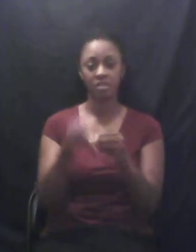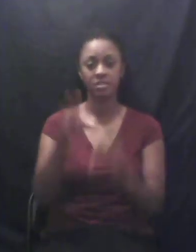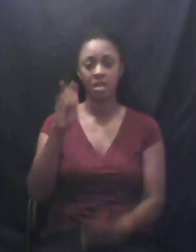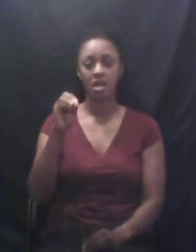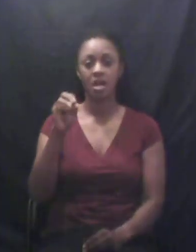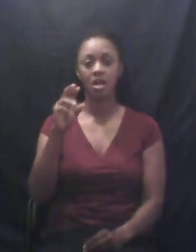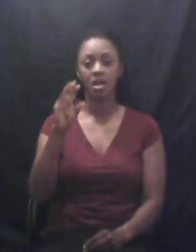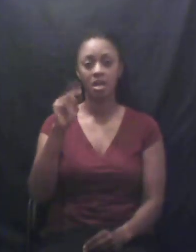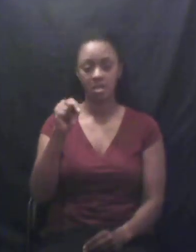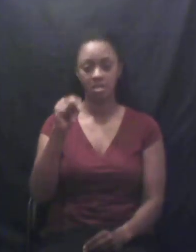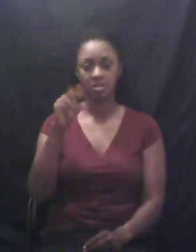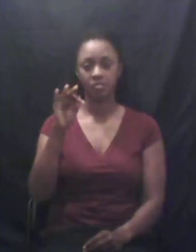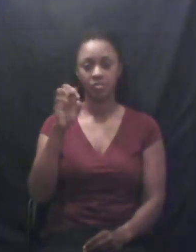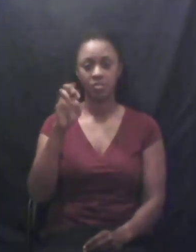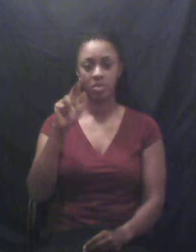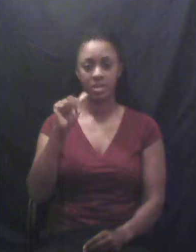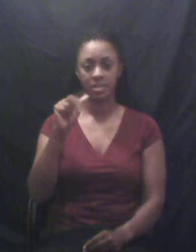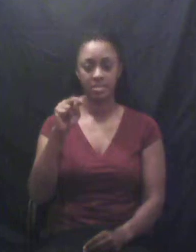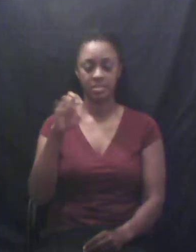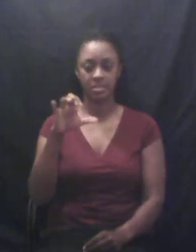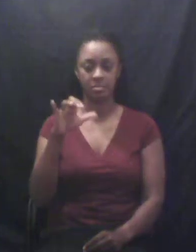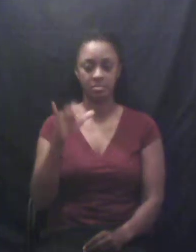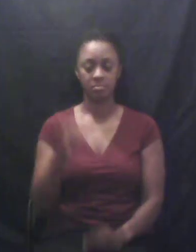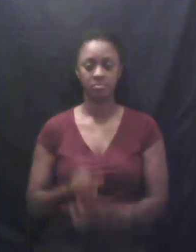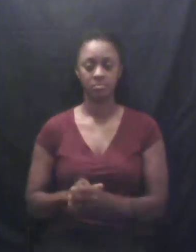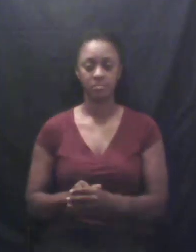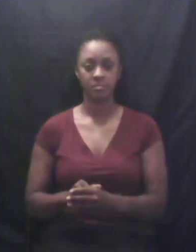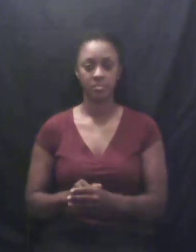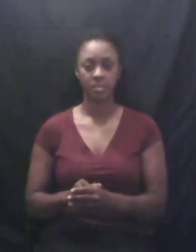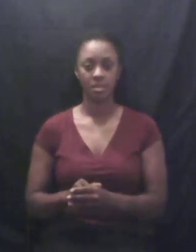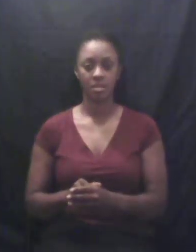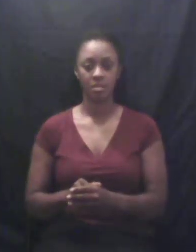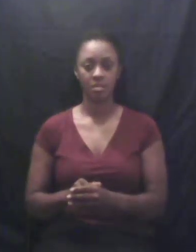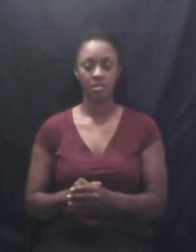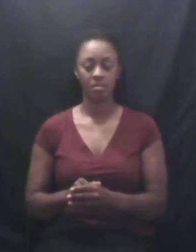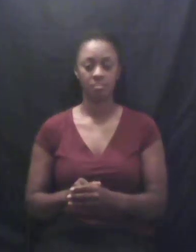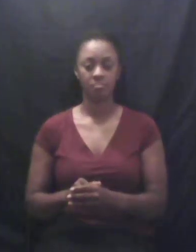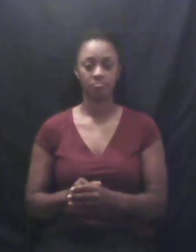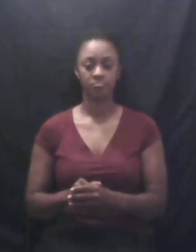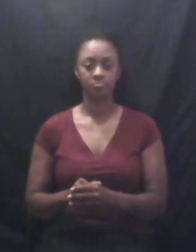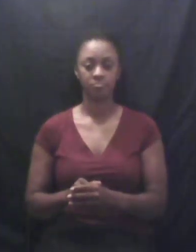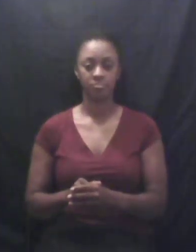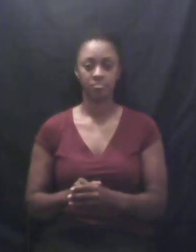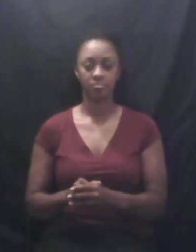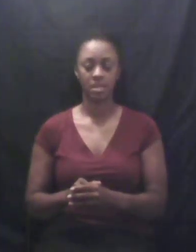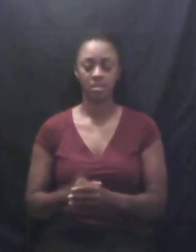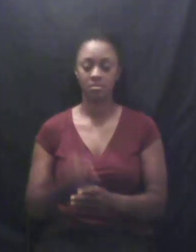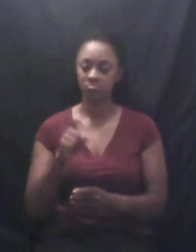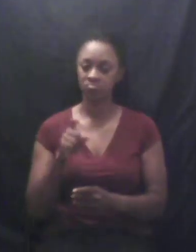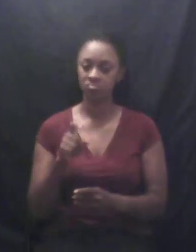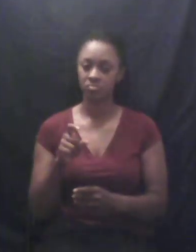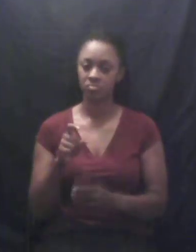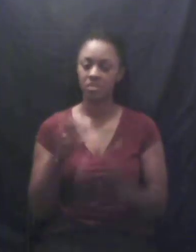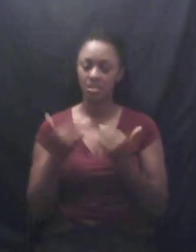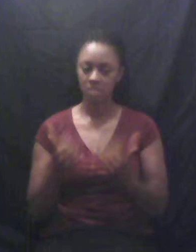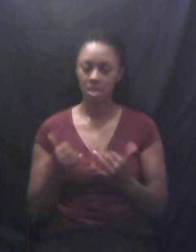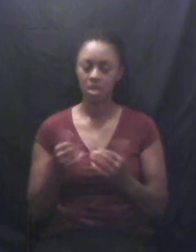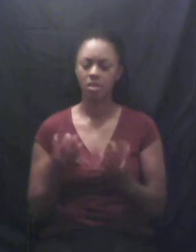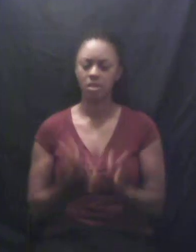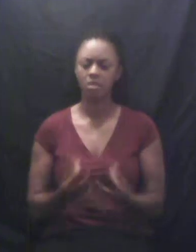It's very important with oral interpreters that you do have to be sitting fairly close to them, or you need to be fairly close to